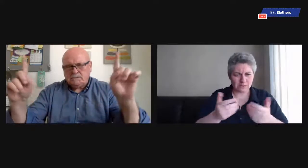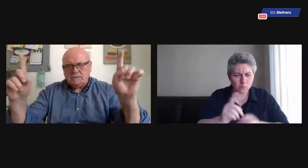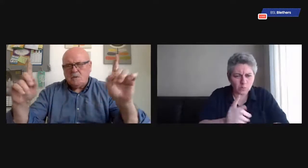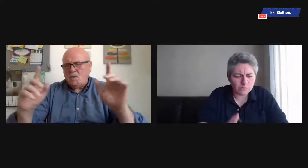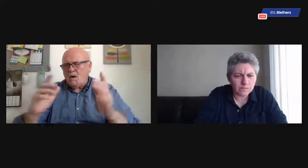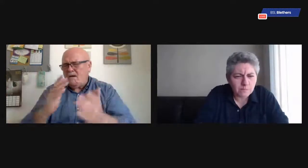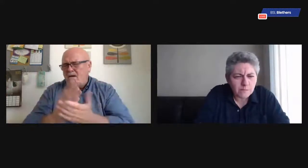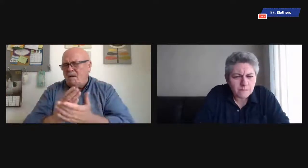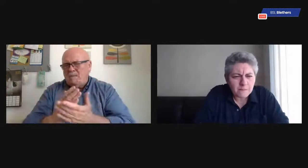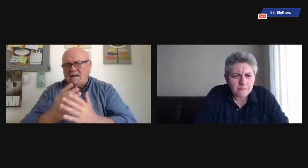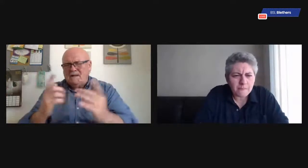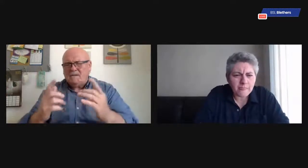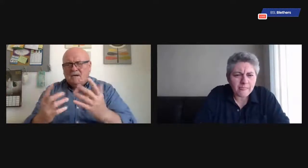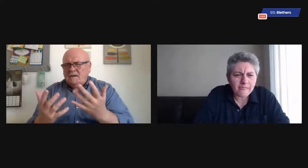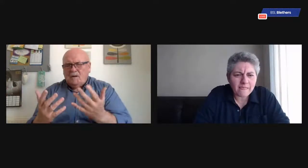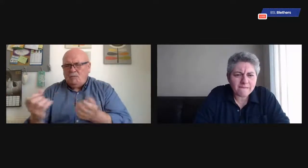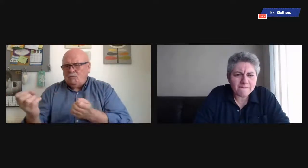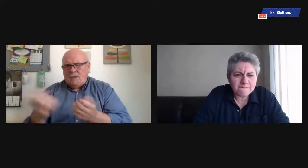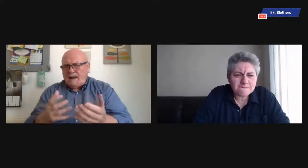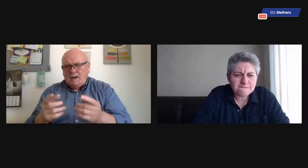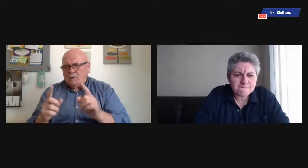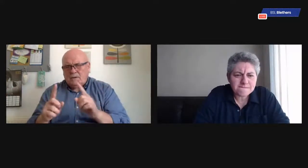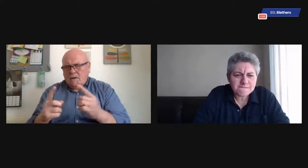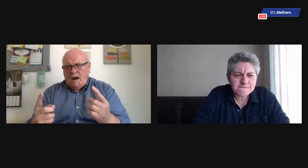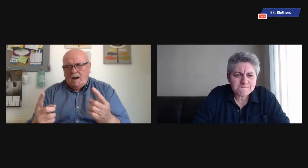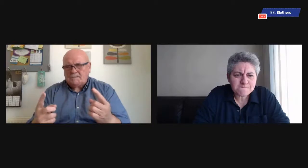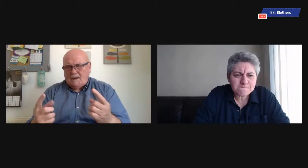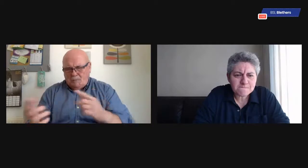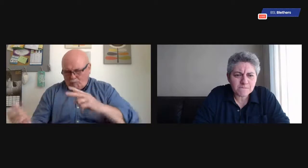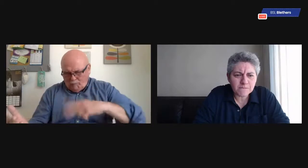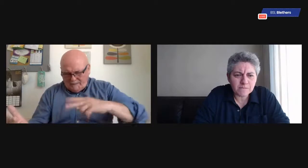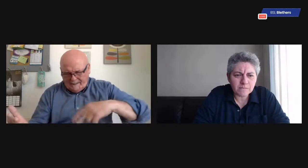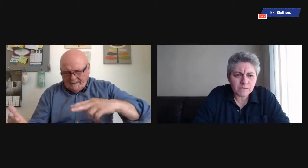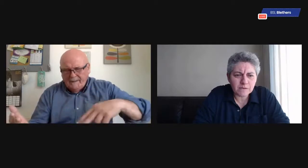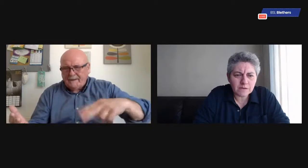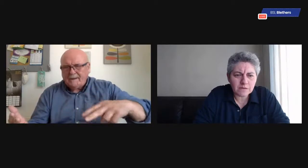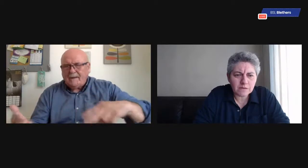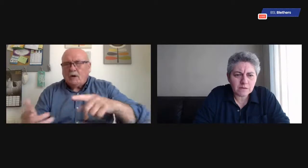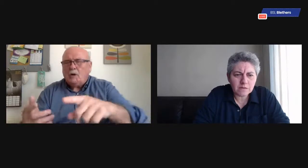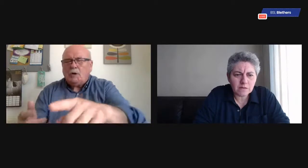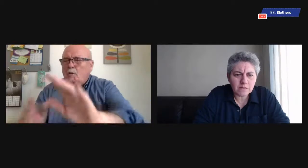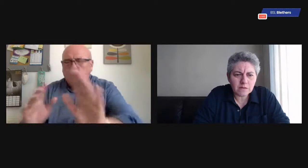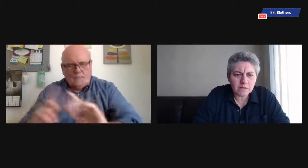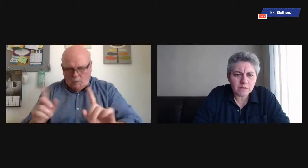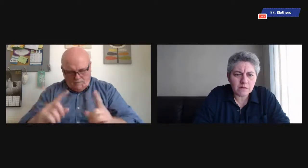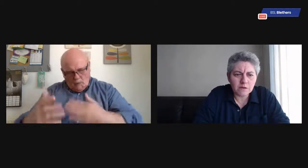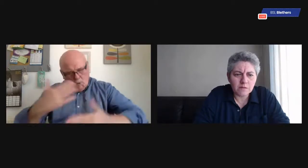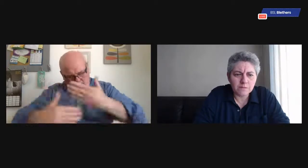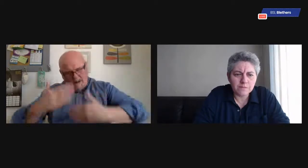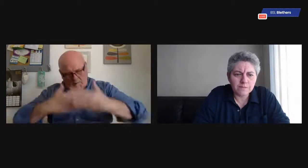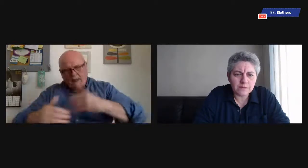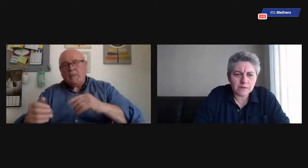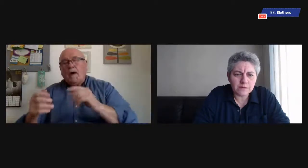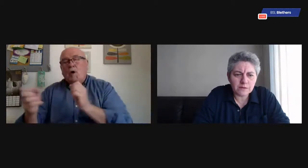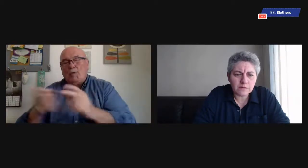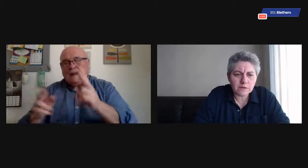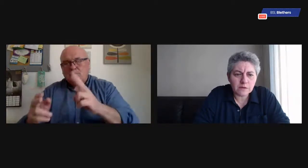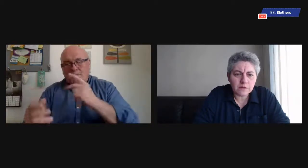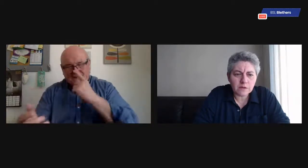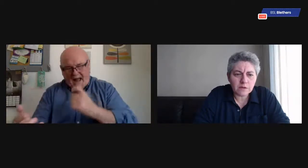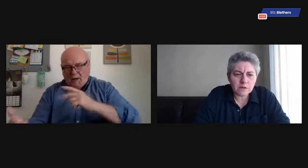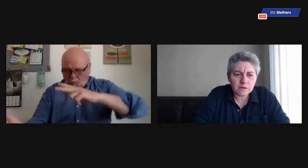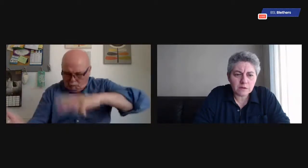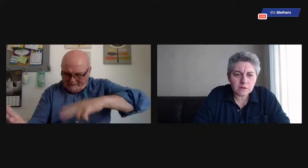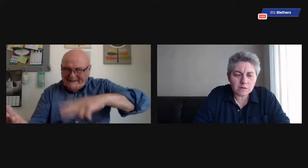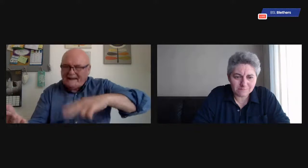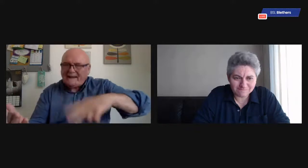Can you have a relay interpreter as well as an intermediary? No, Avro. Honestly, it's not. It's very different. I'll